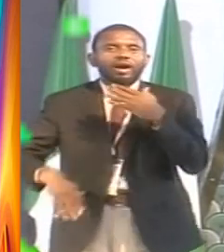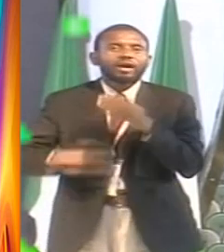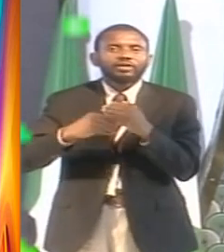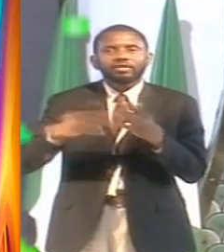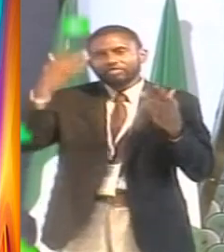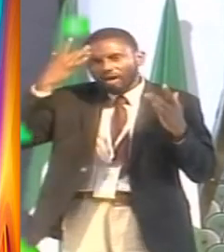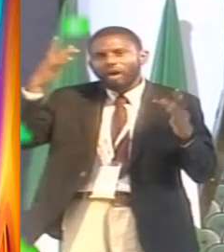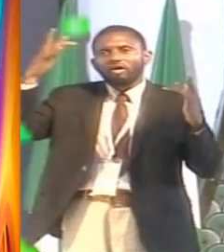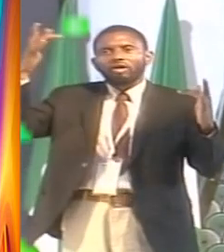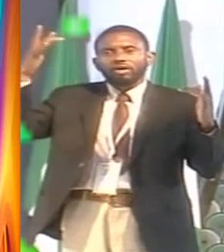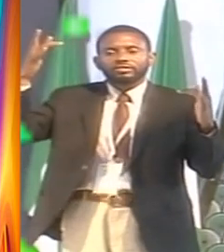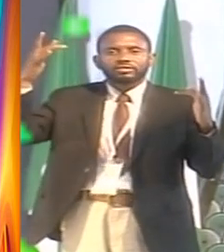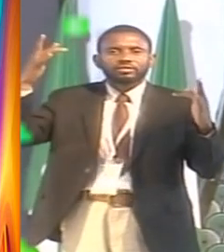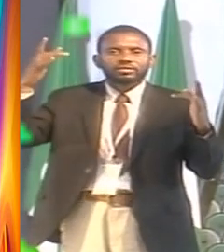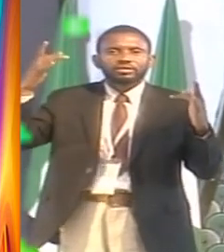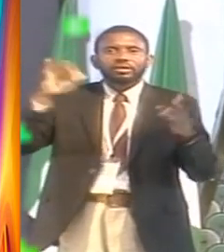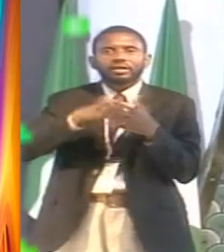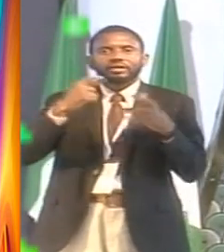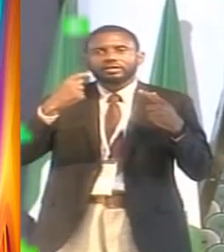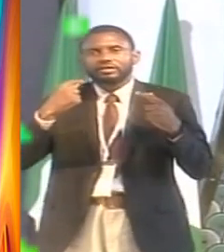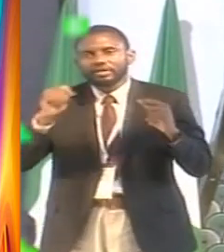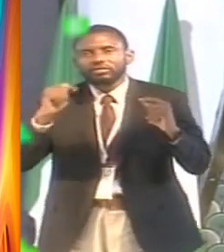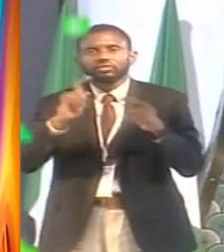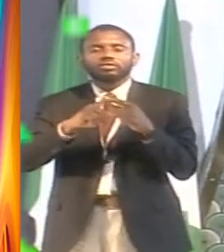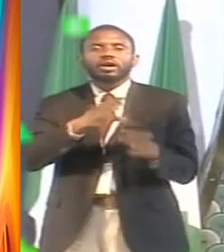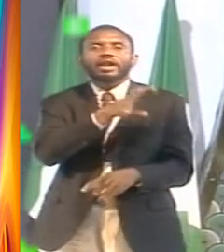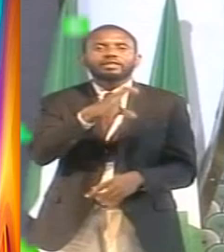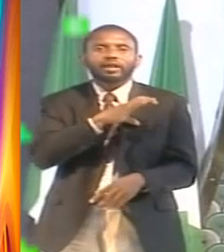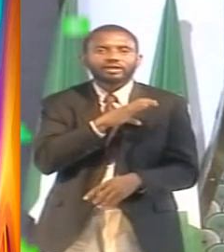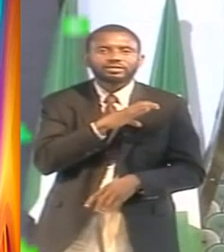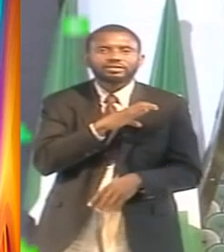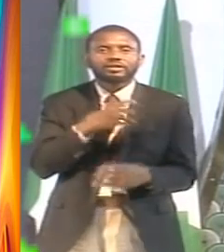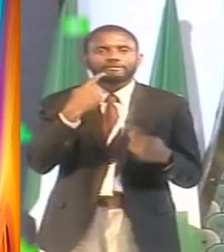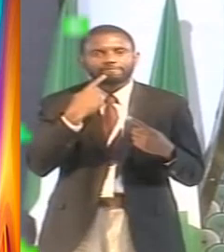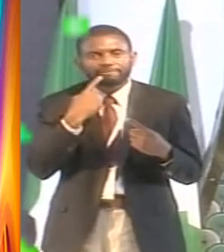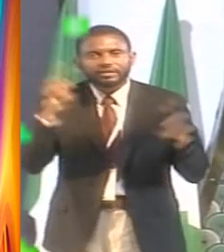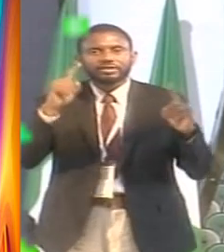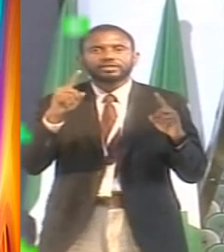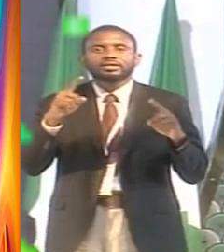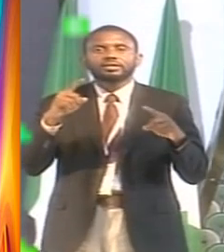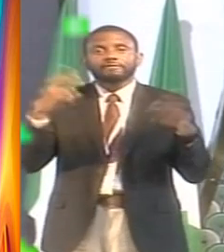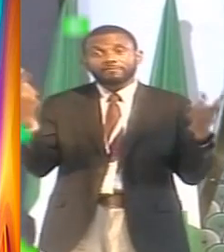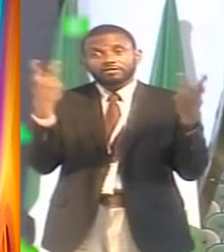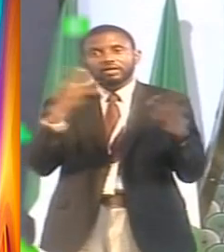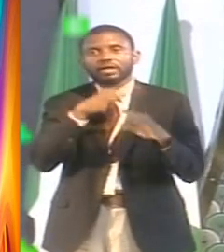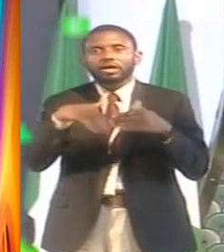the triumphalism that tends to characterize victory, and how dangerous all these are.